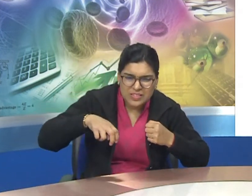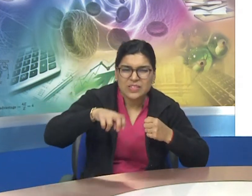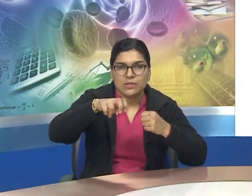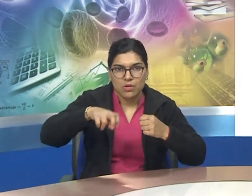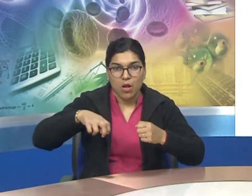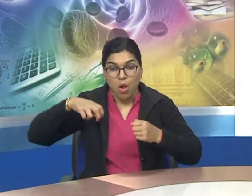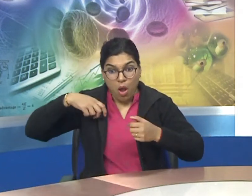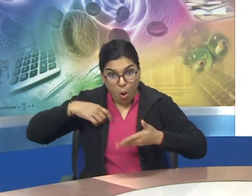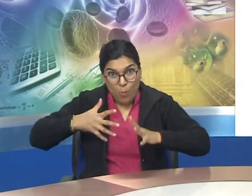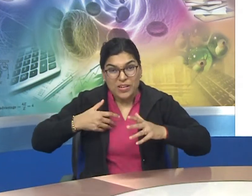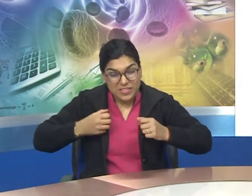movement.